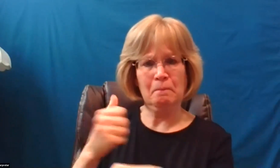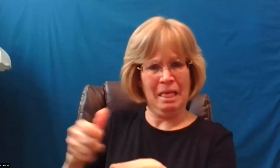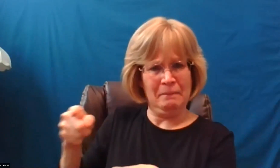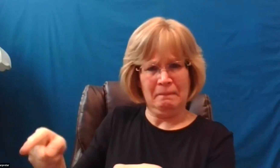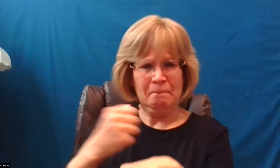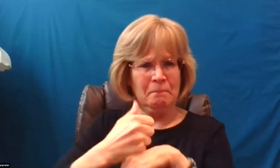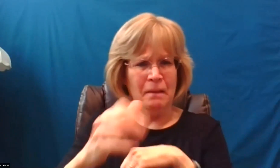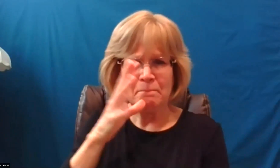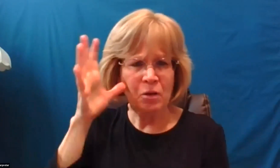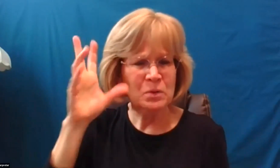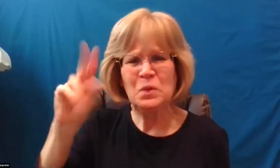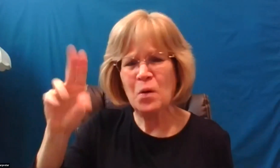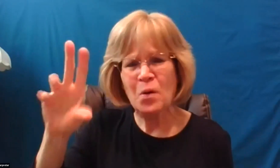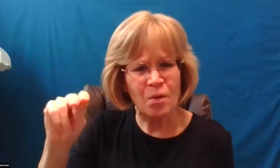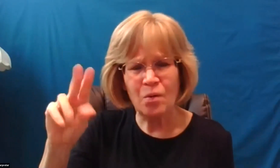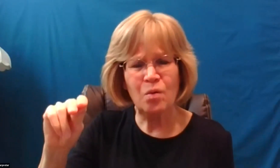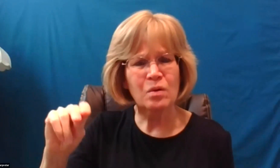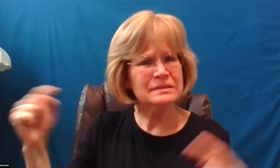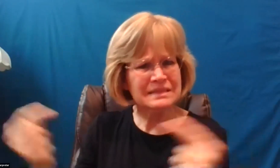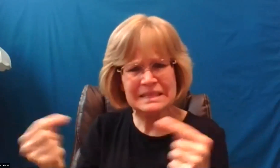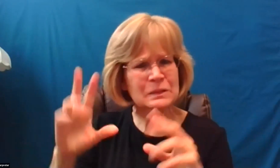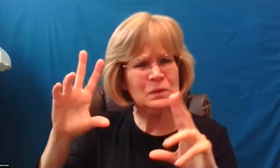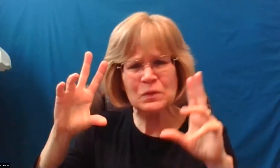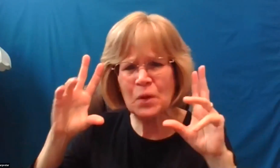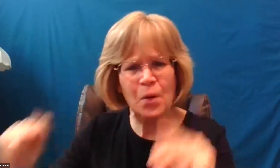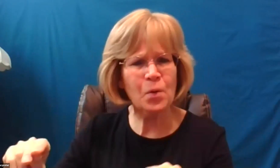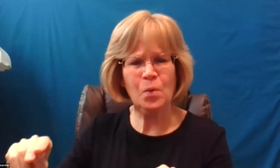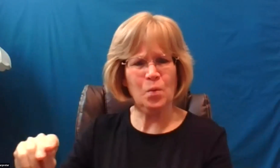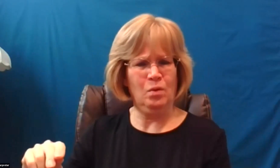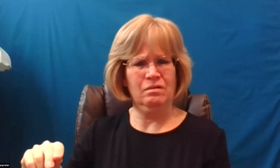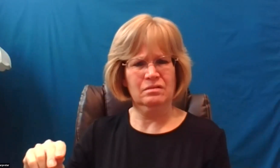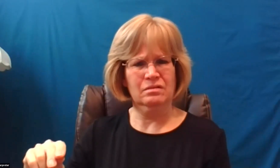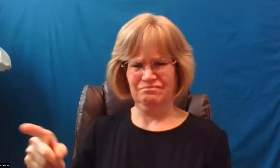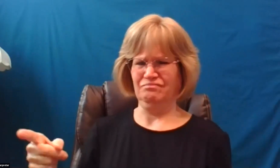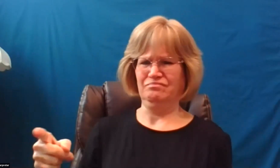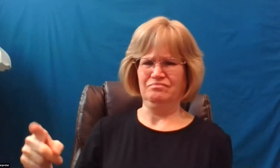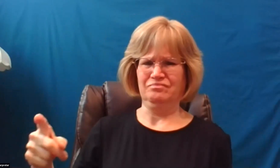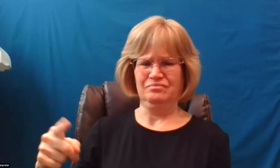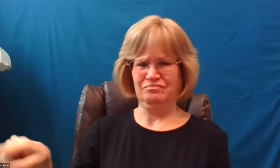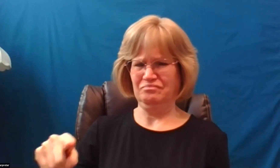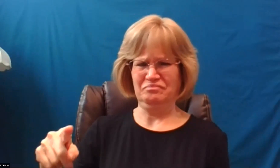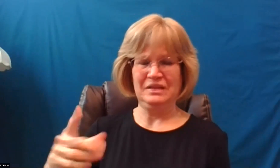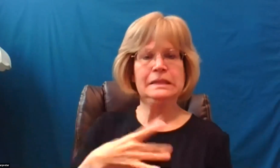parents, Jesus enlightens them, rather intolerant of their willingness to refuse.